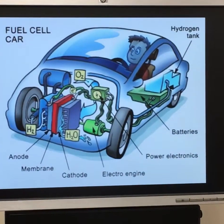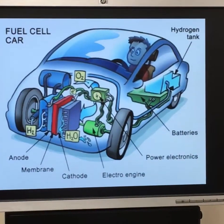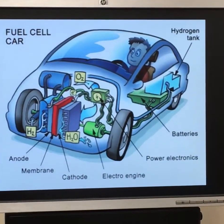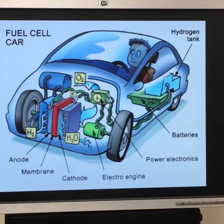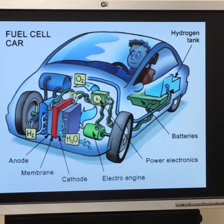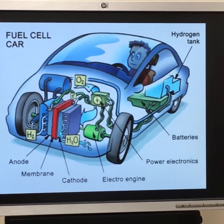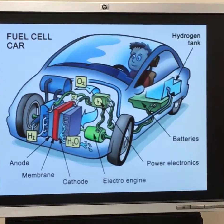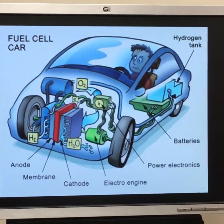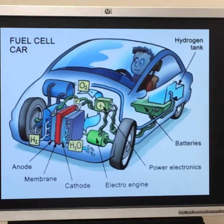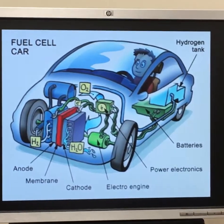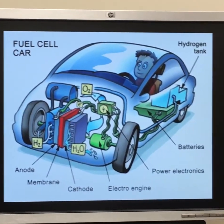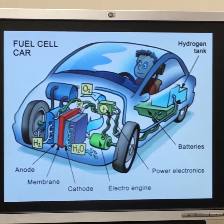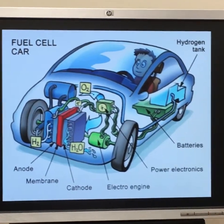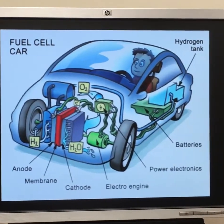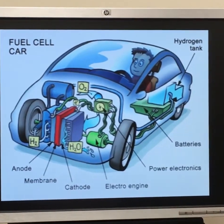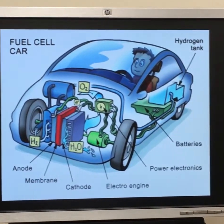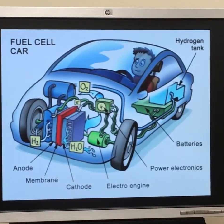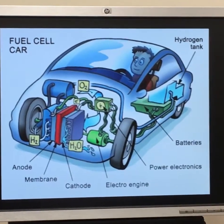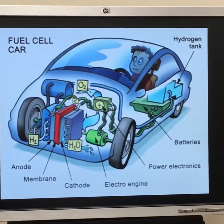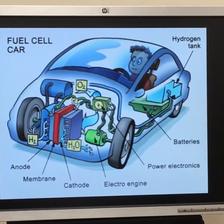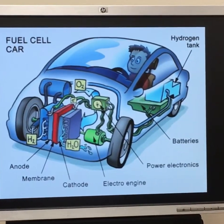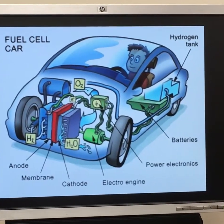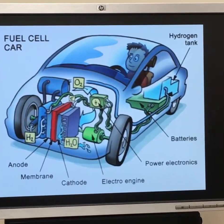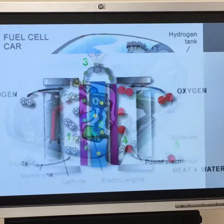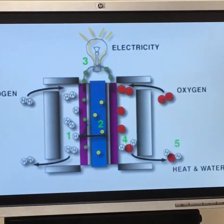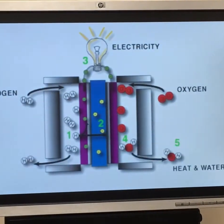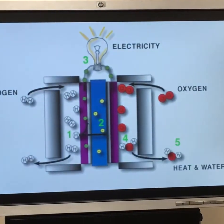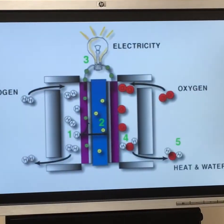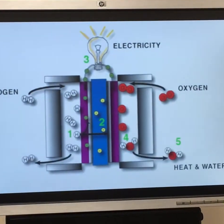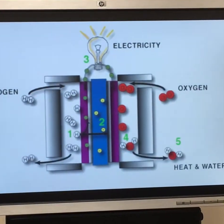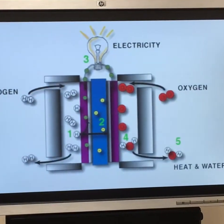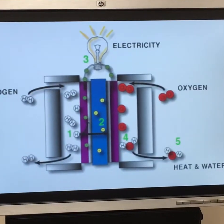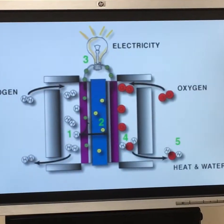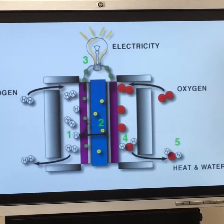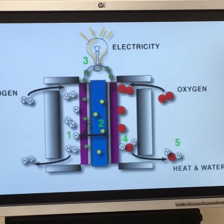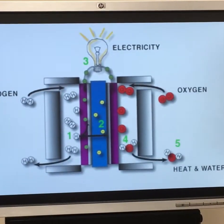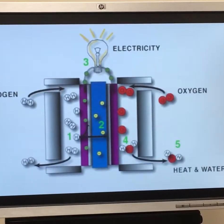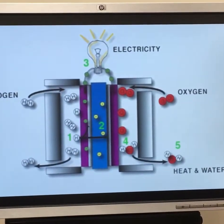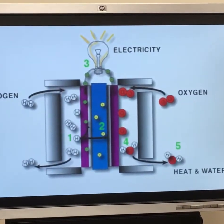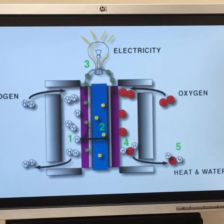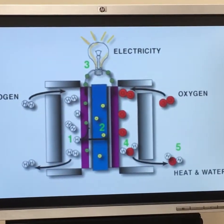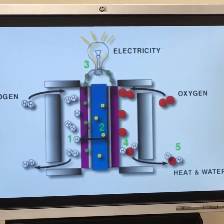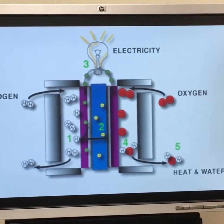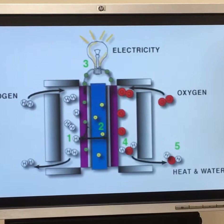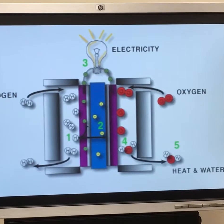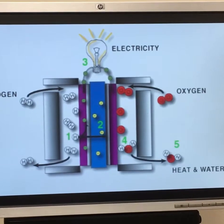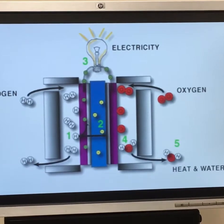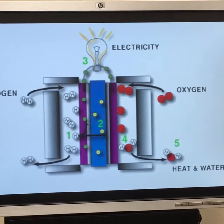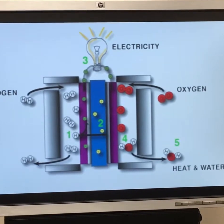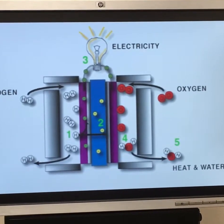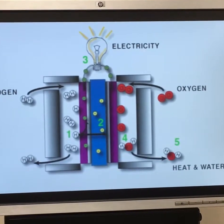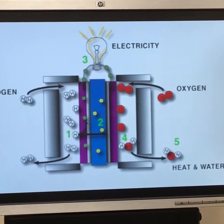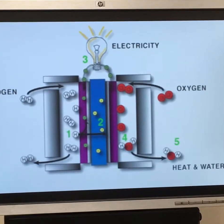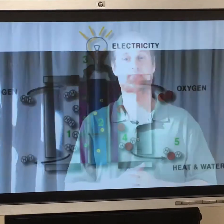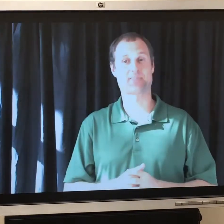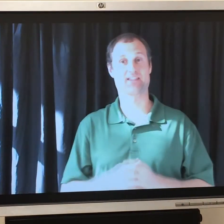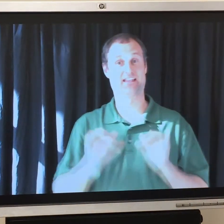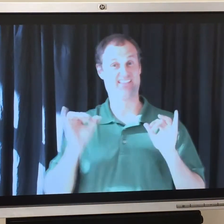You can see here a diagram of a fuel cell in a hydrogen car and a further diagram showing